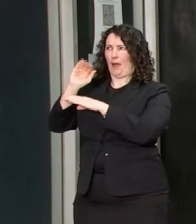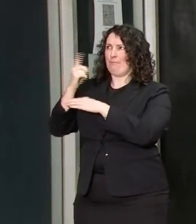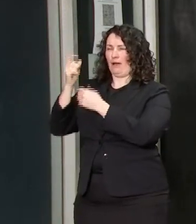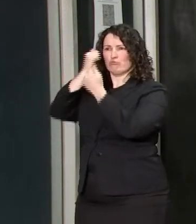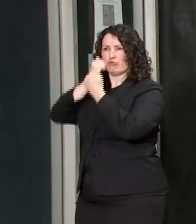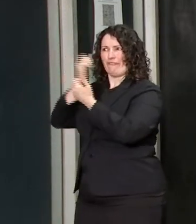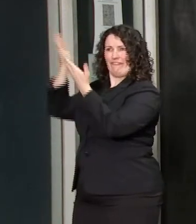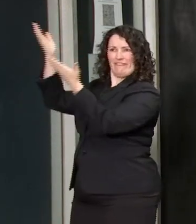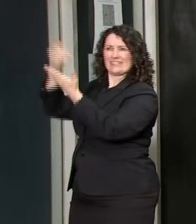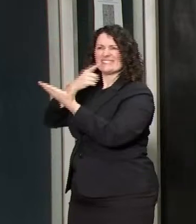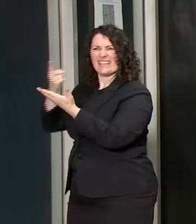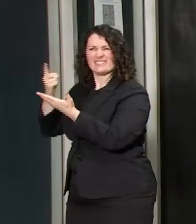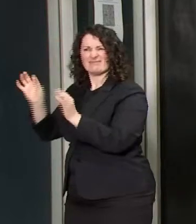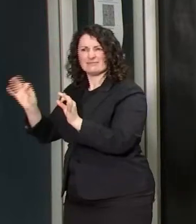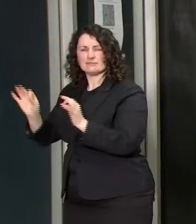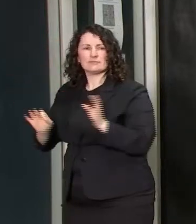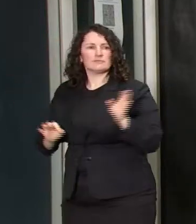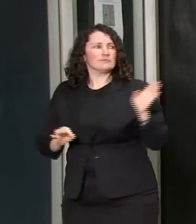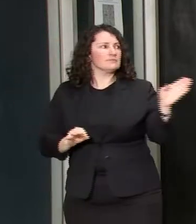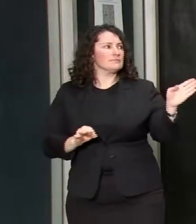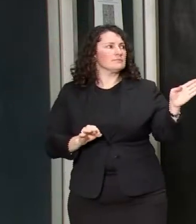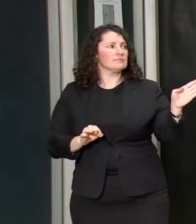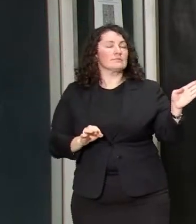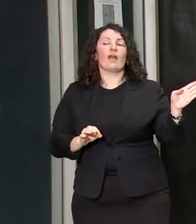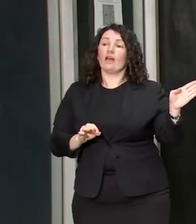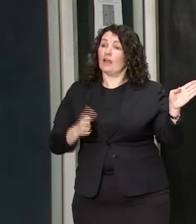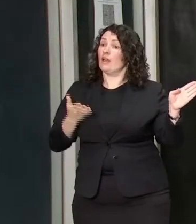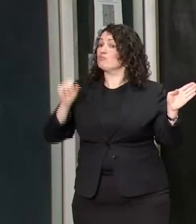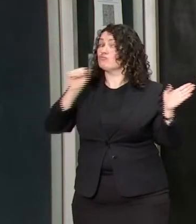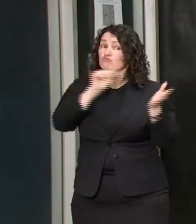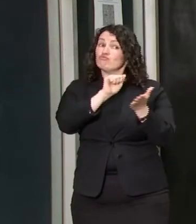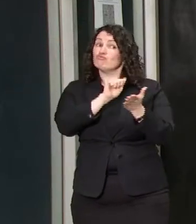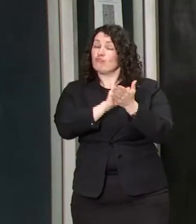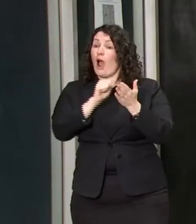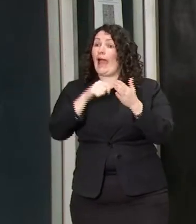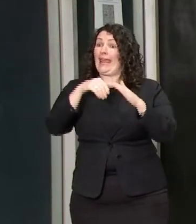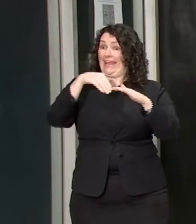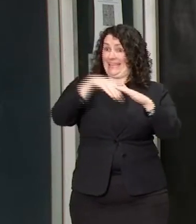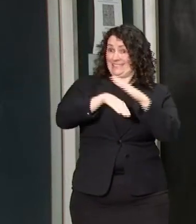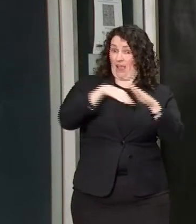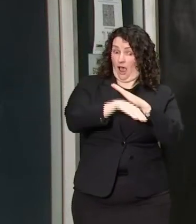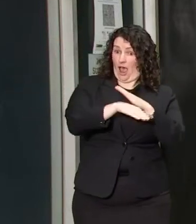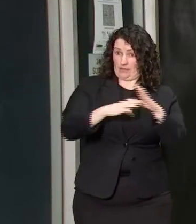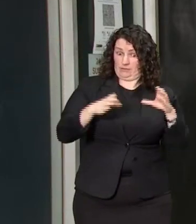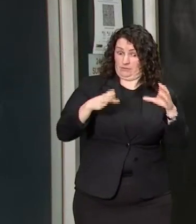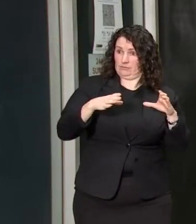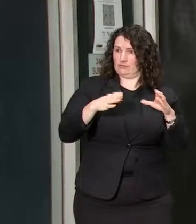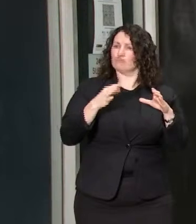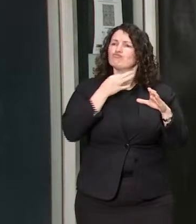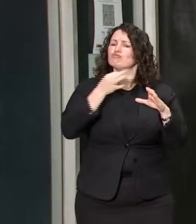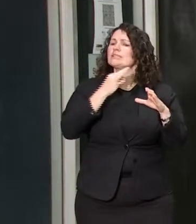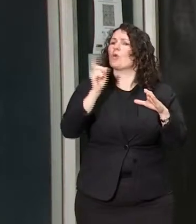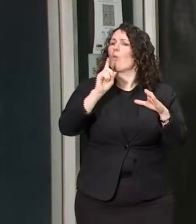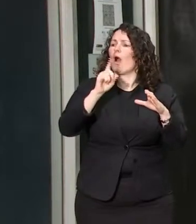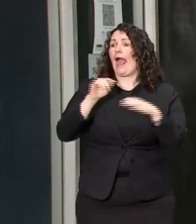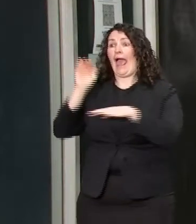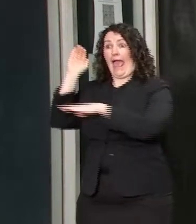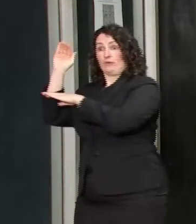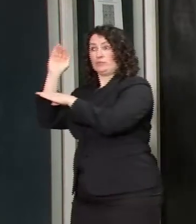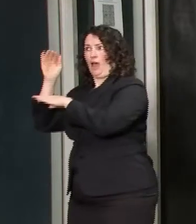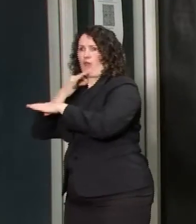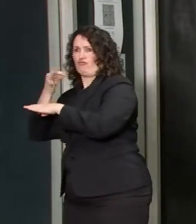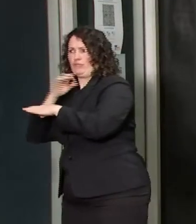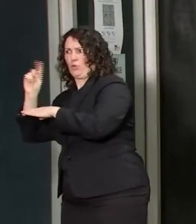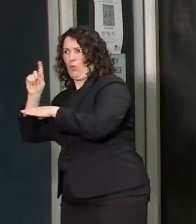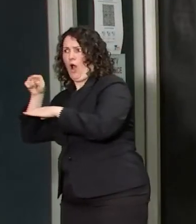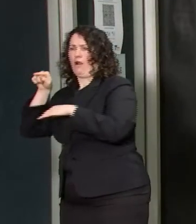the relative risk is about 18 times less than indoors. Now that's substantially less. That's not zero. And when you're